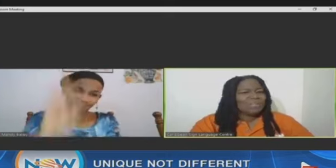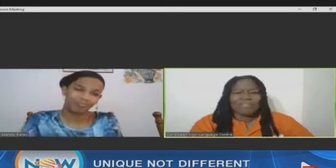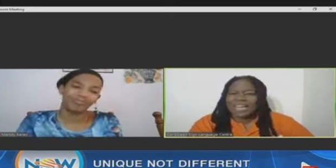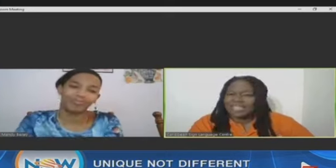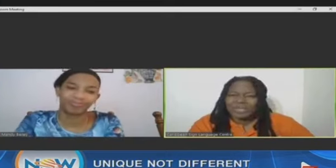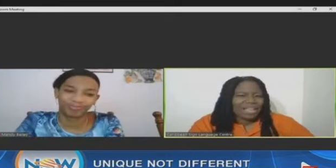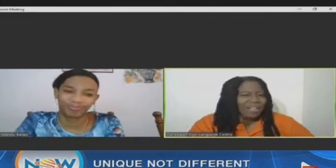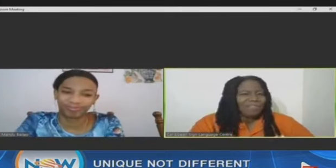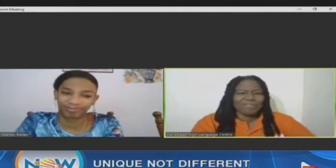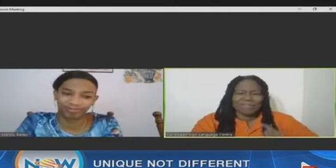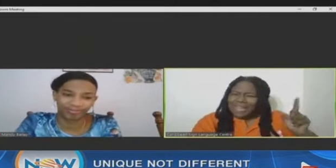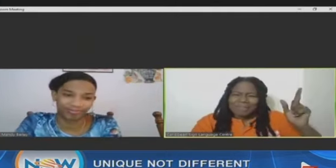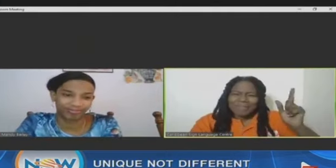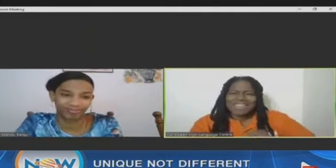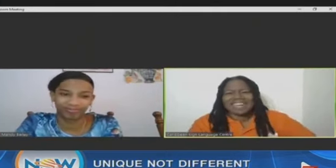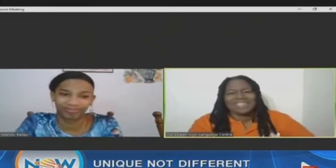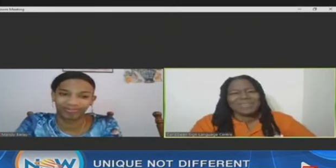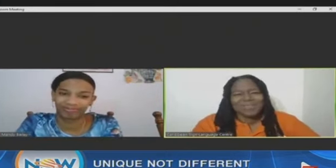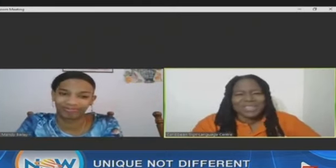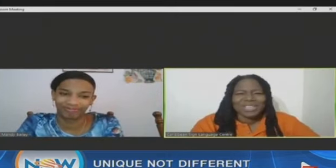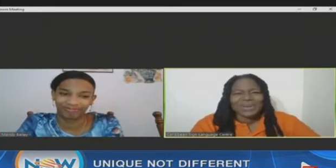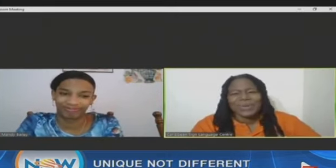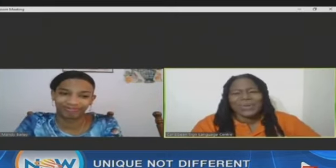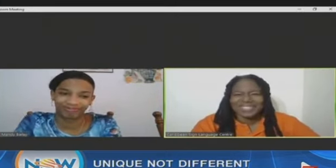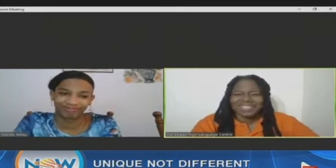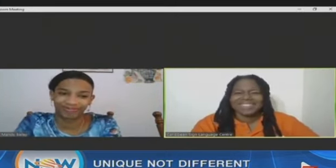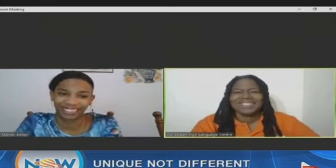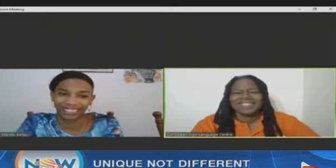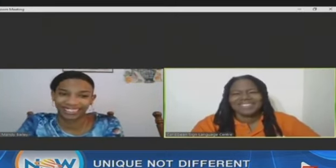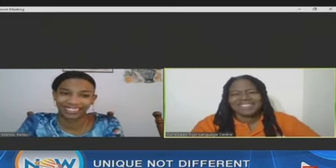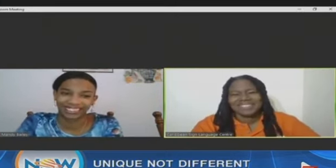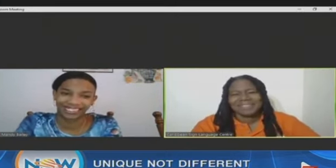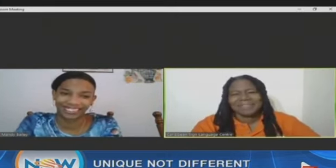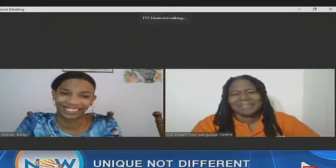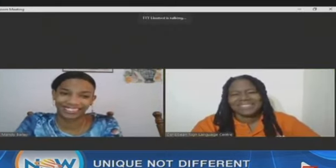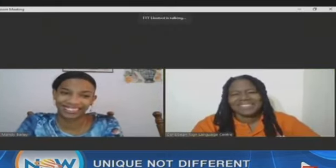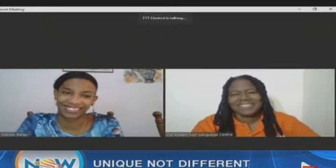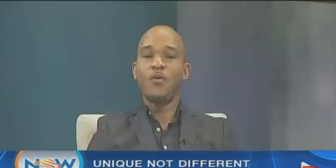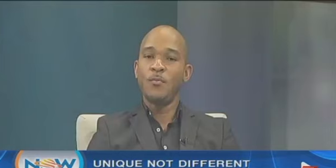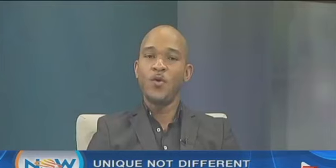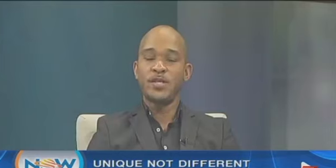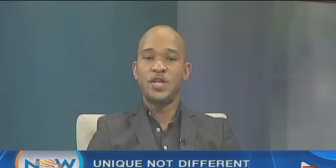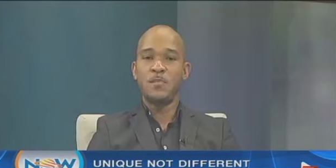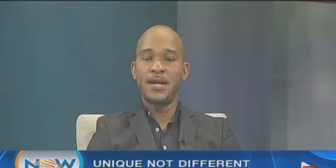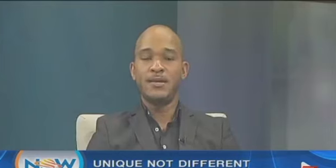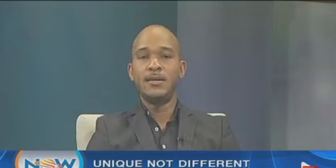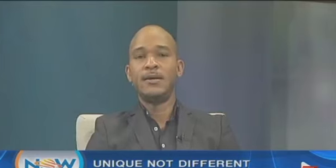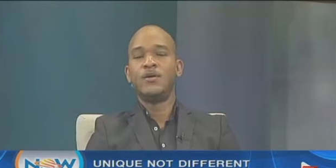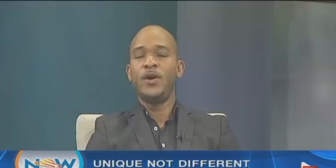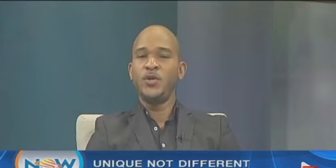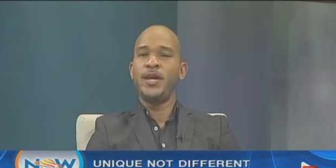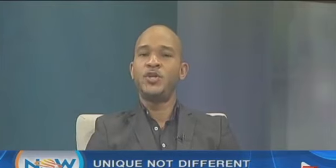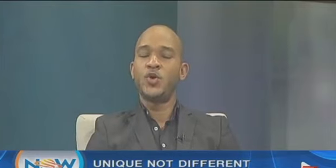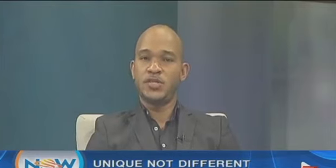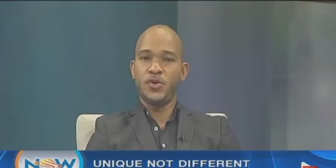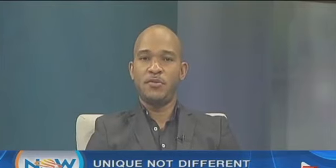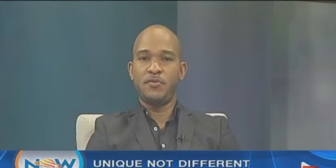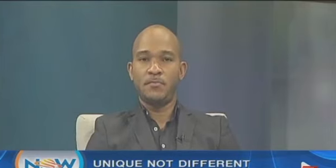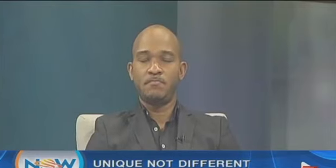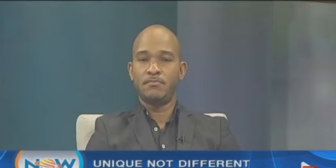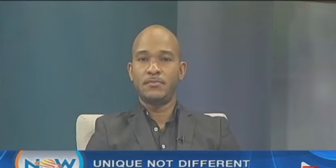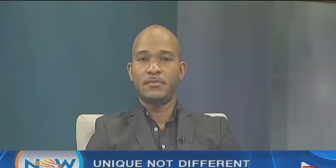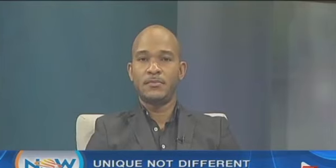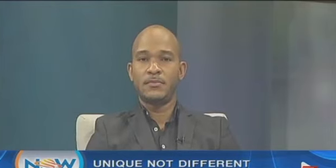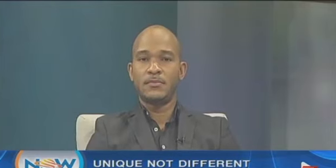you will find yourself developing and you'll reach your goals. Definitely. And one more question, Mandy. Where do you get your strength